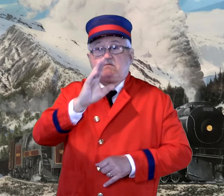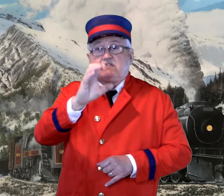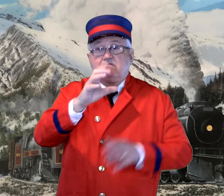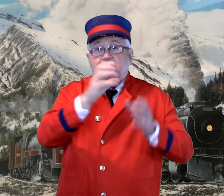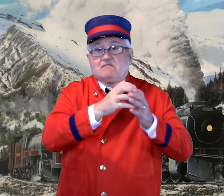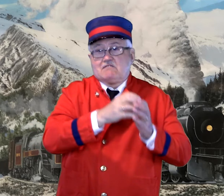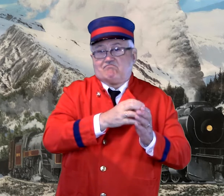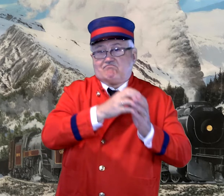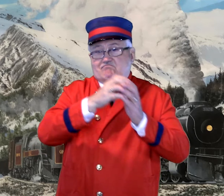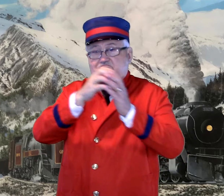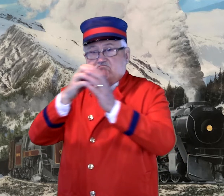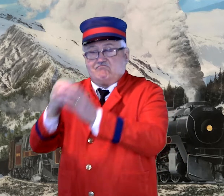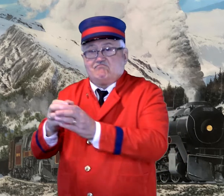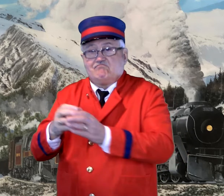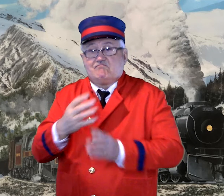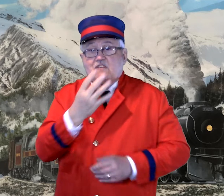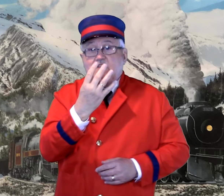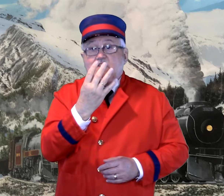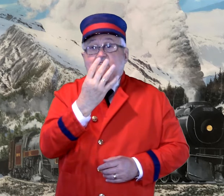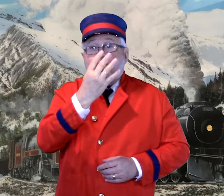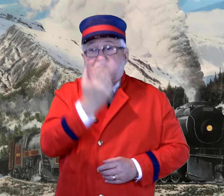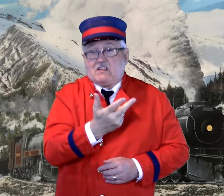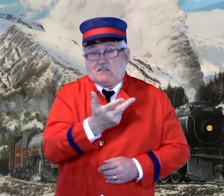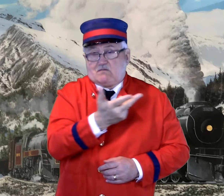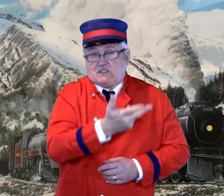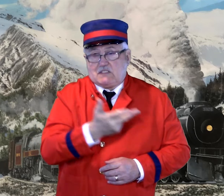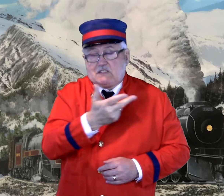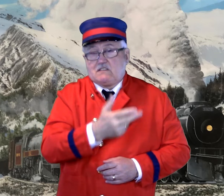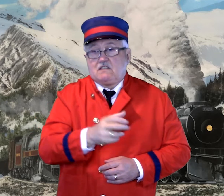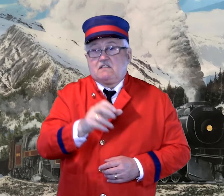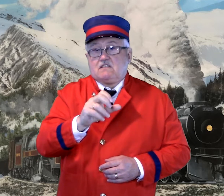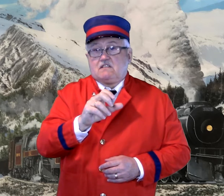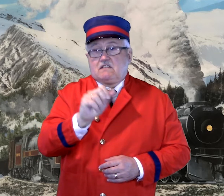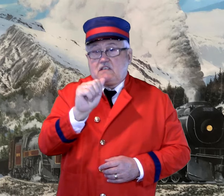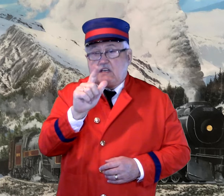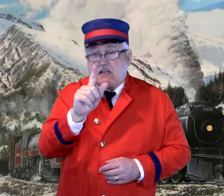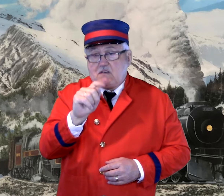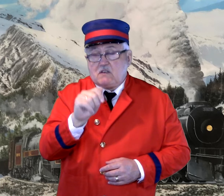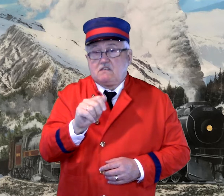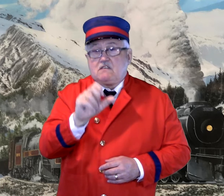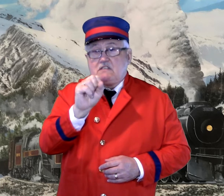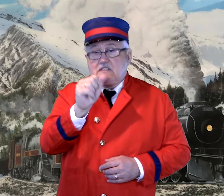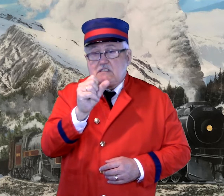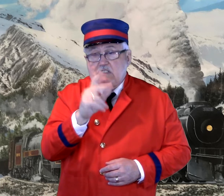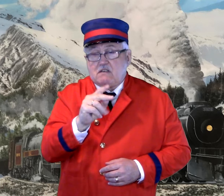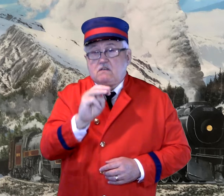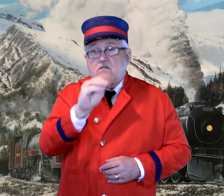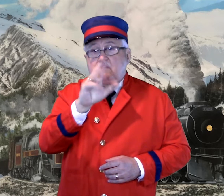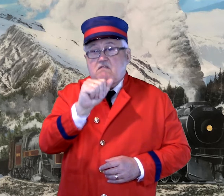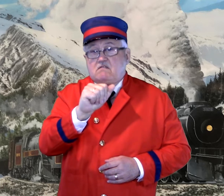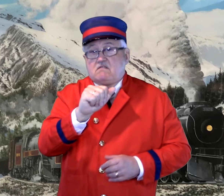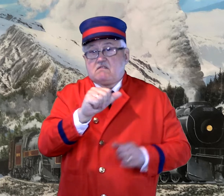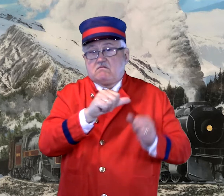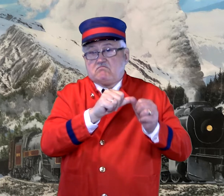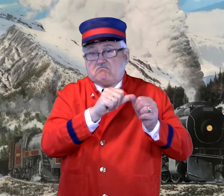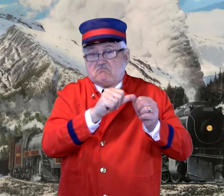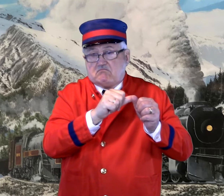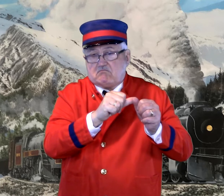BC opened their own school for the deaf in Vancouver, so those students went there, leaving only the students from the prairie provinces to attend